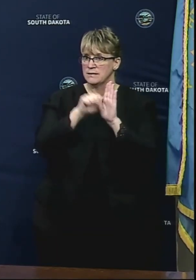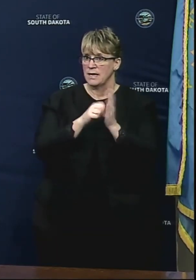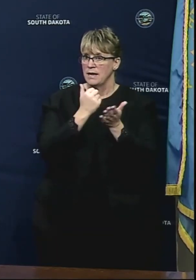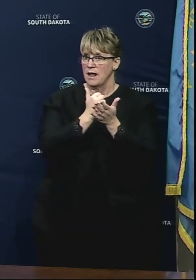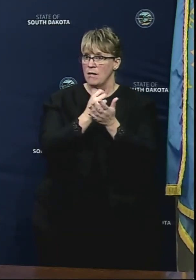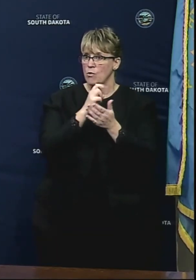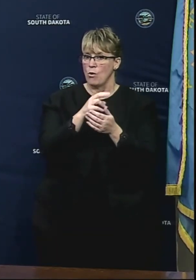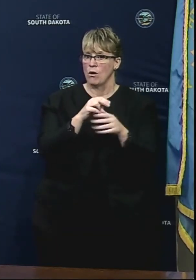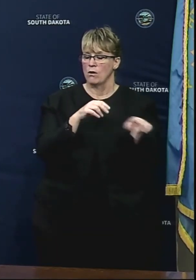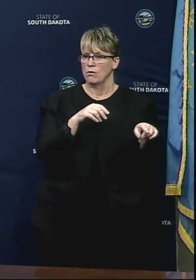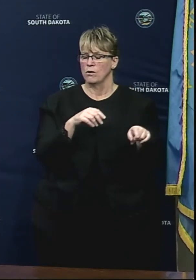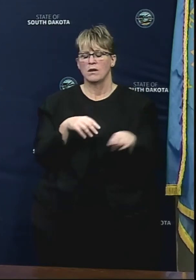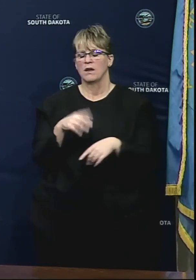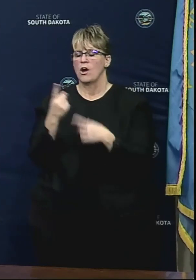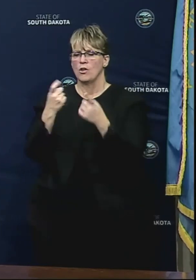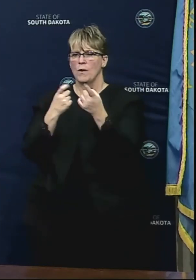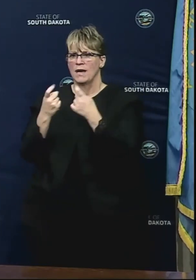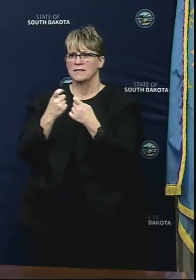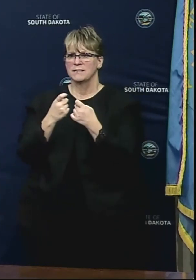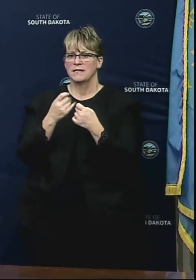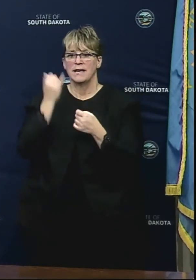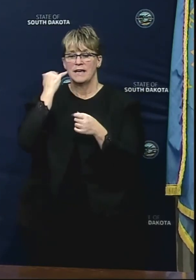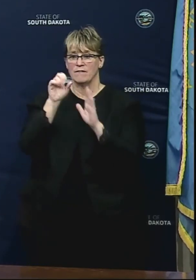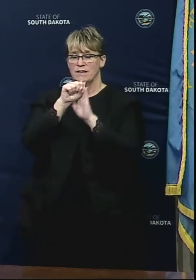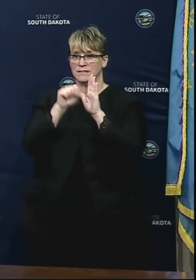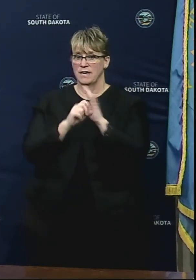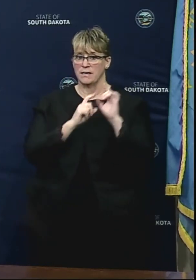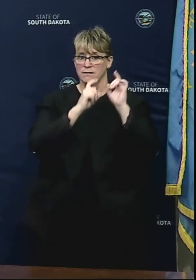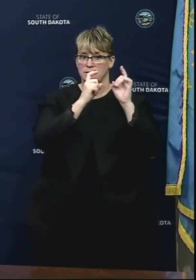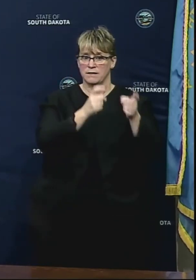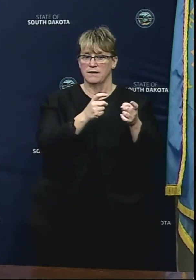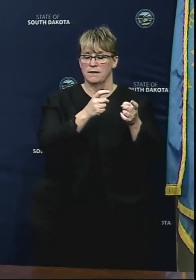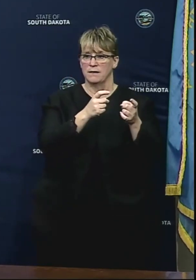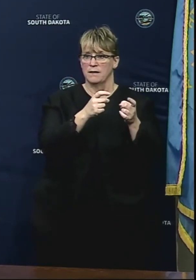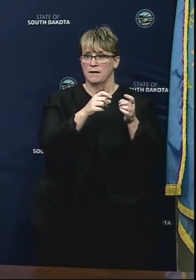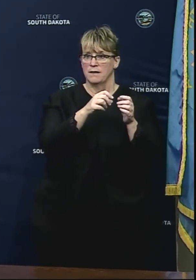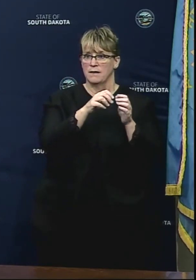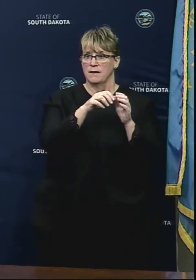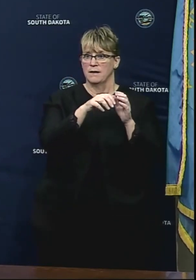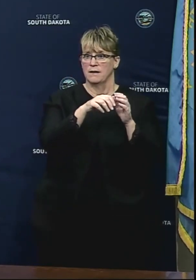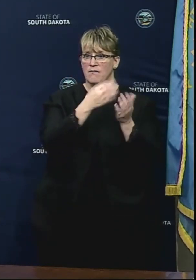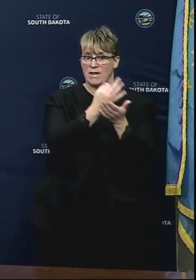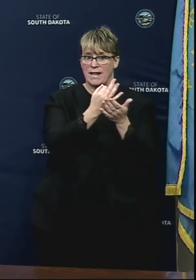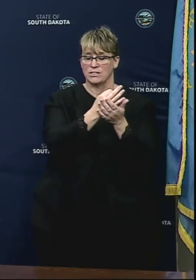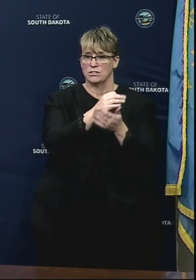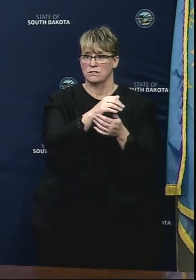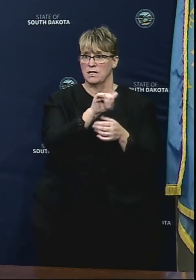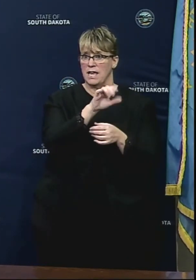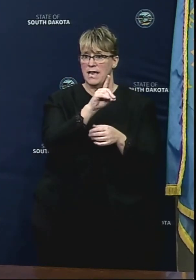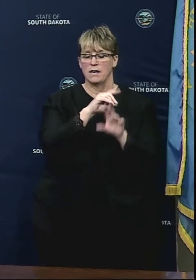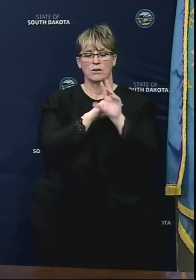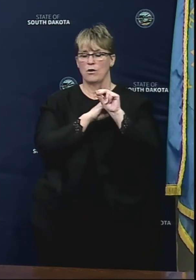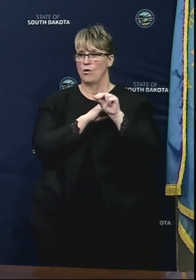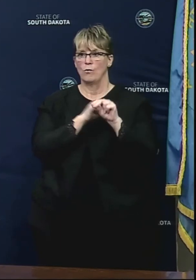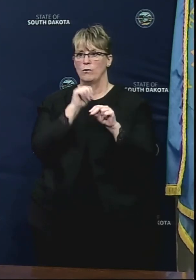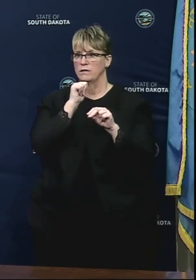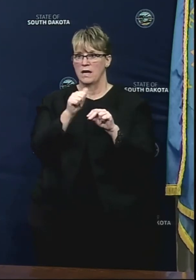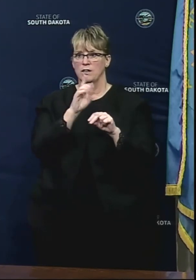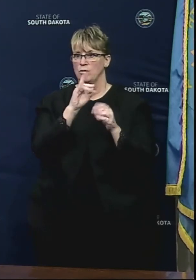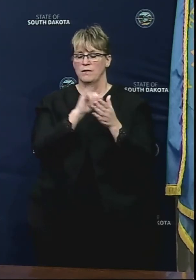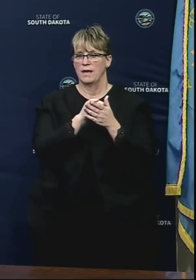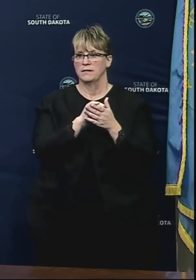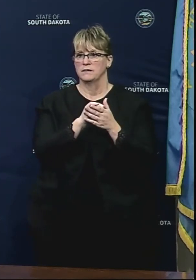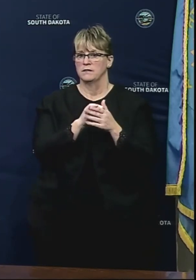do? Are you asking if we're going to give them financial aid to do this? Correct. No, we will not be giving them financial aid to do